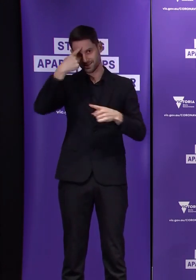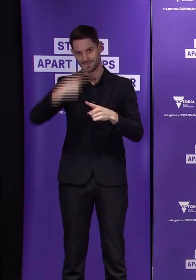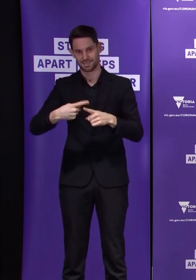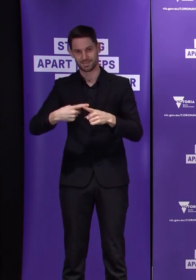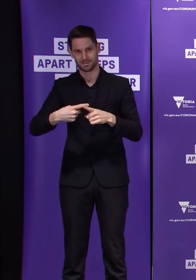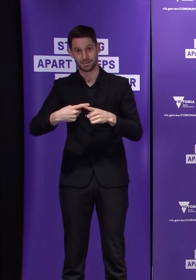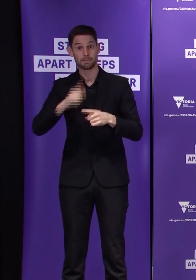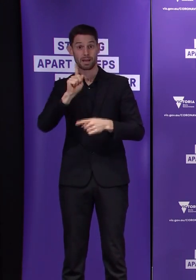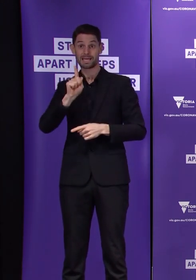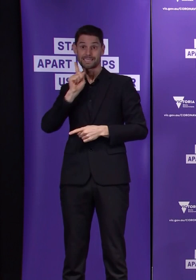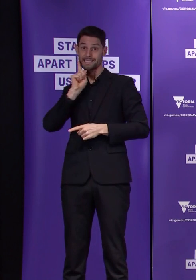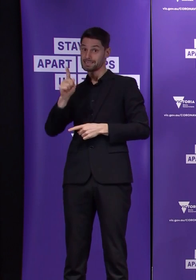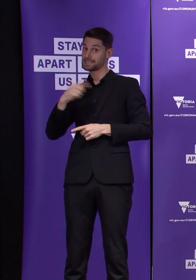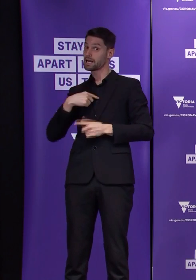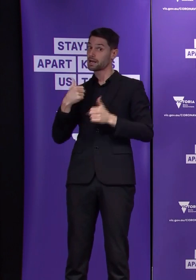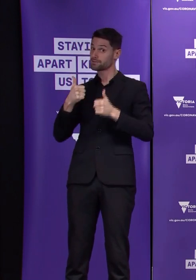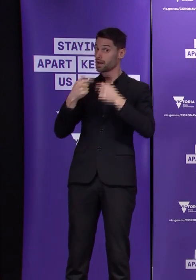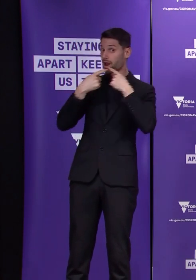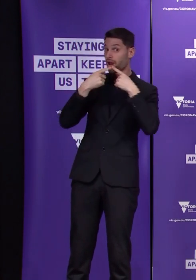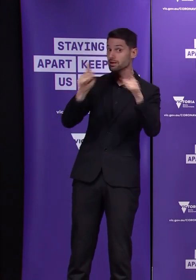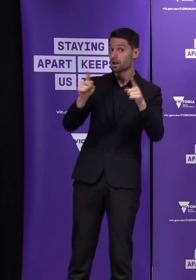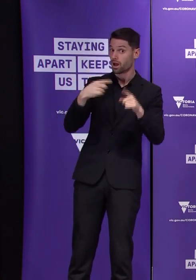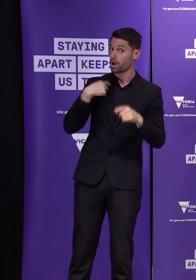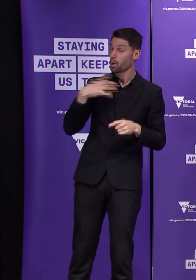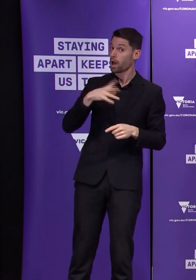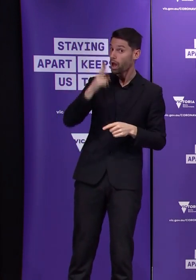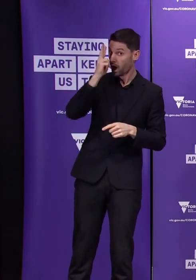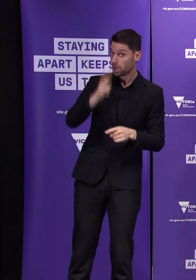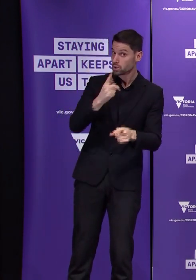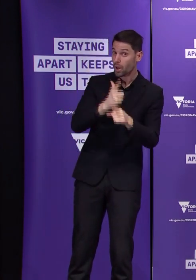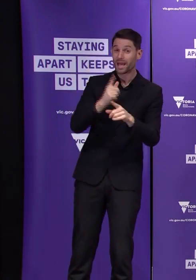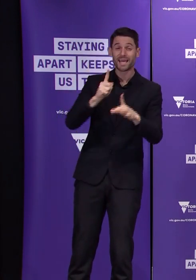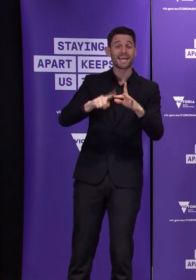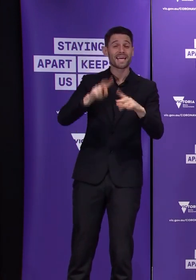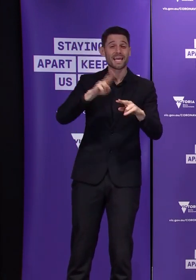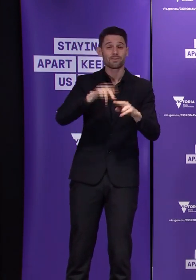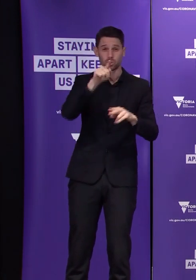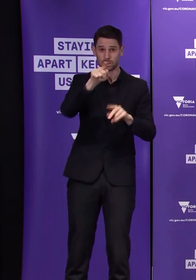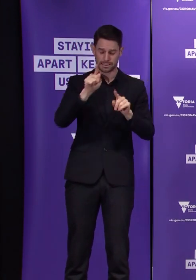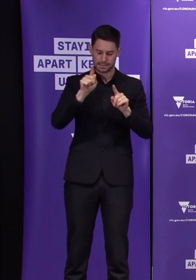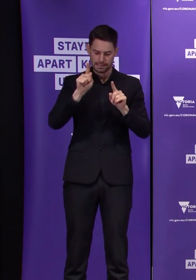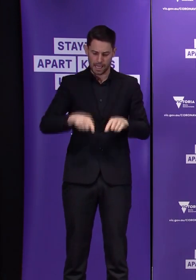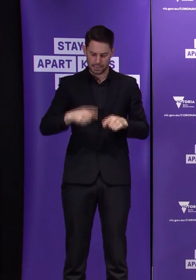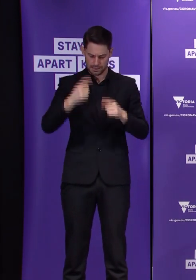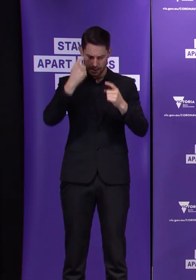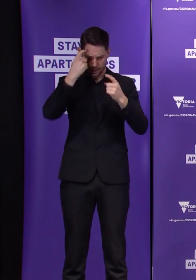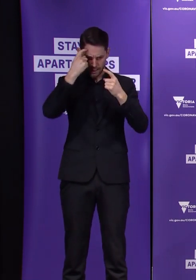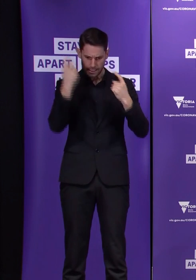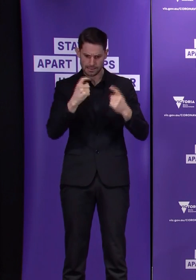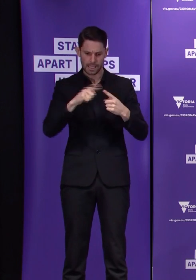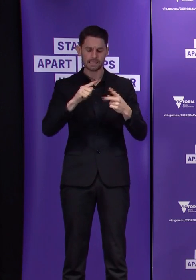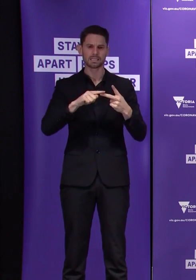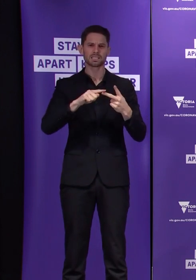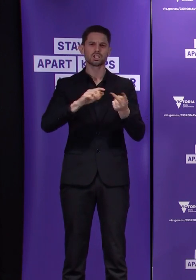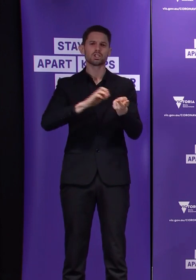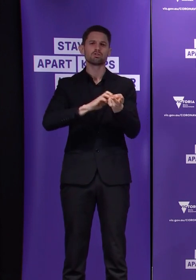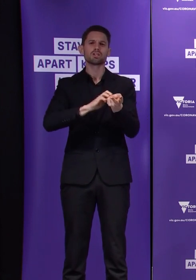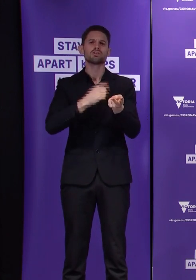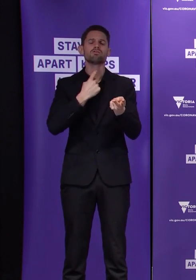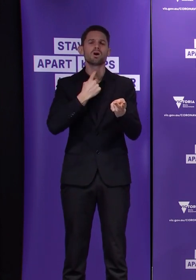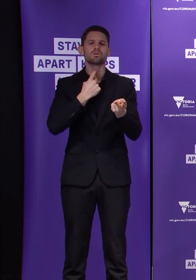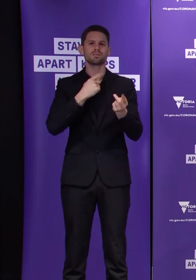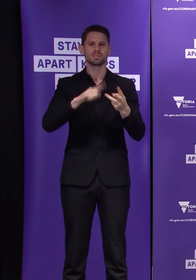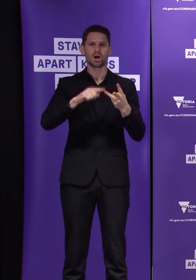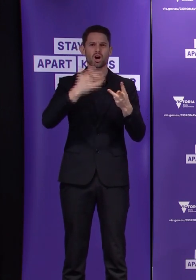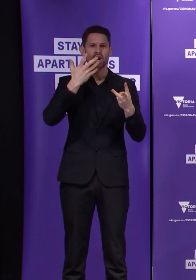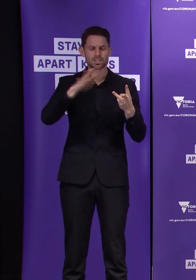take the opportunity to make it again. If you begin to feel sick, so headache, scratchy throat,